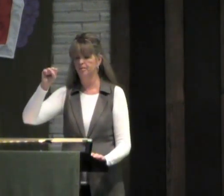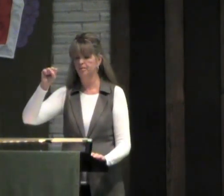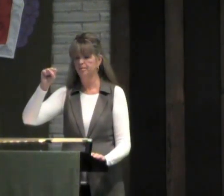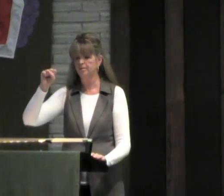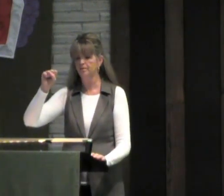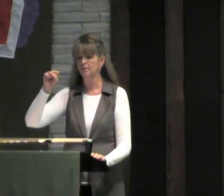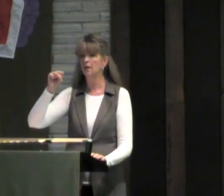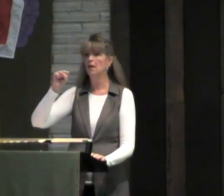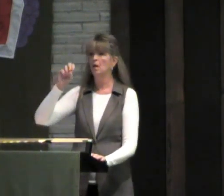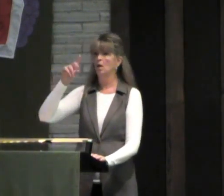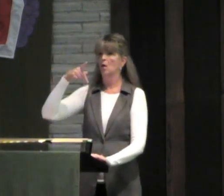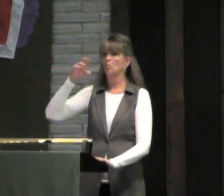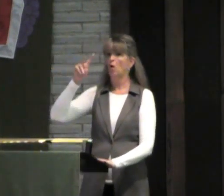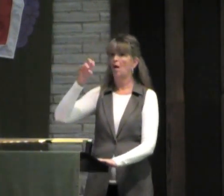In Proverbs,